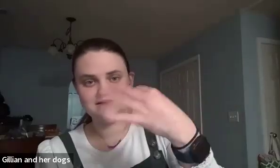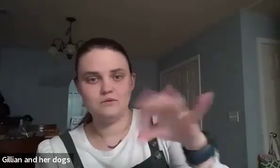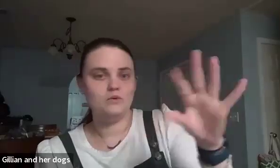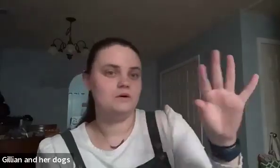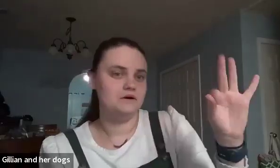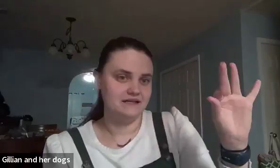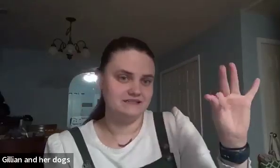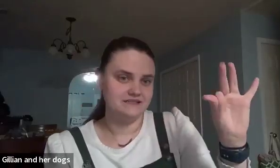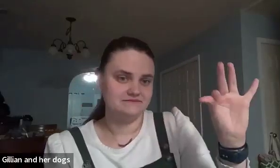19 or 19.